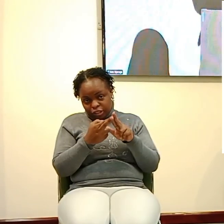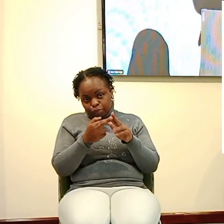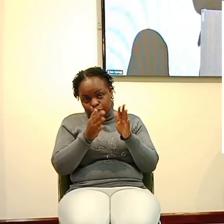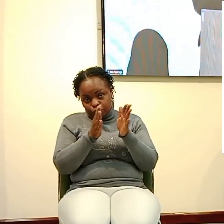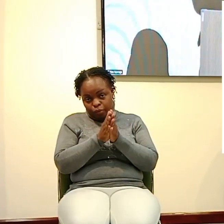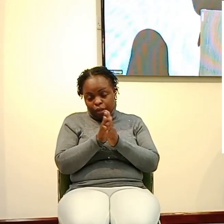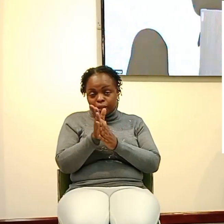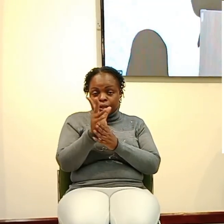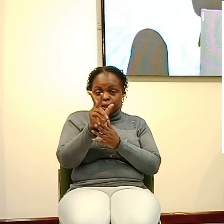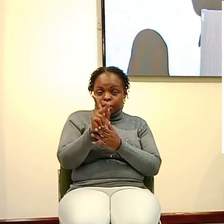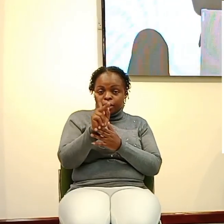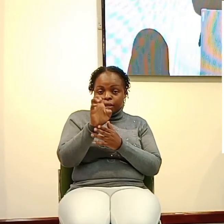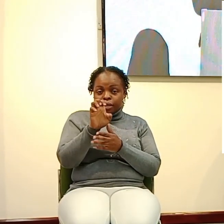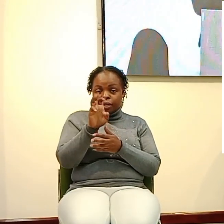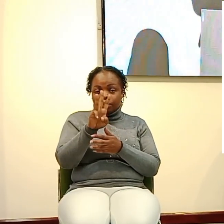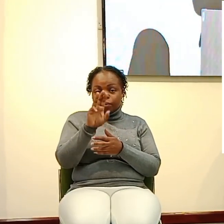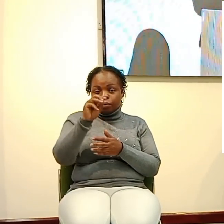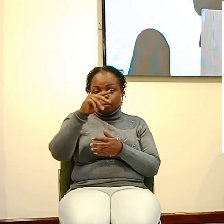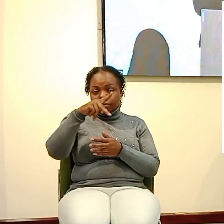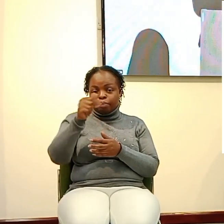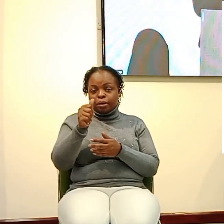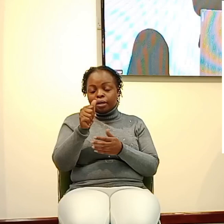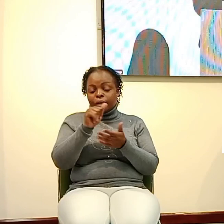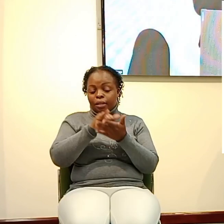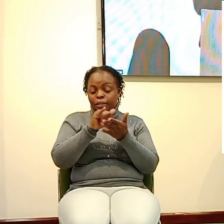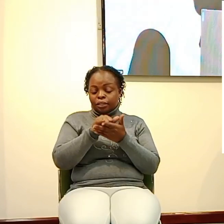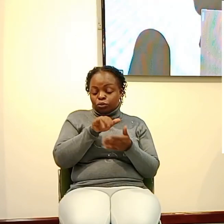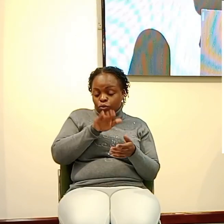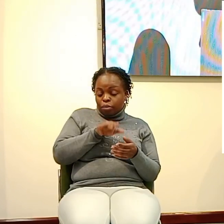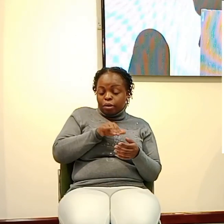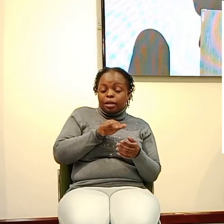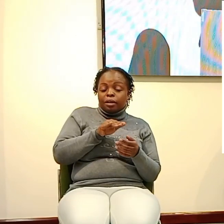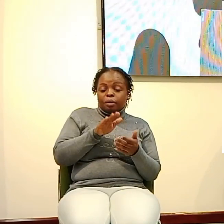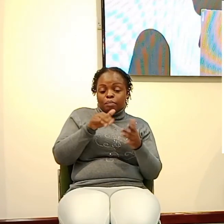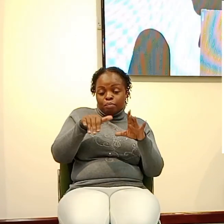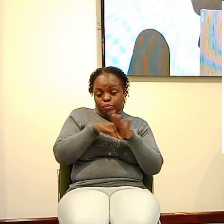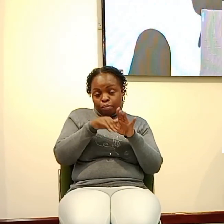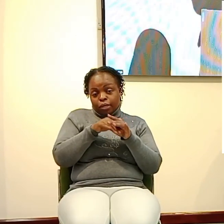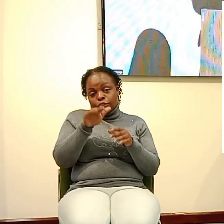with KEWOPA, and that is women members of parliament, because